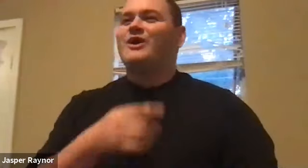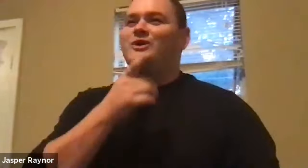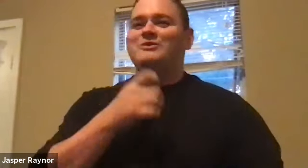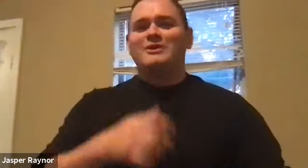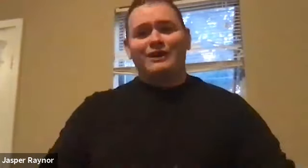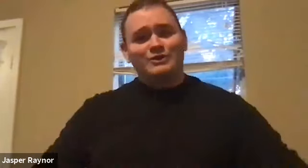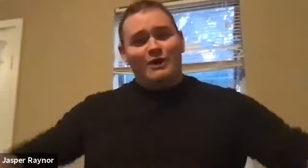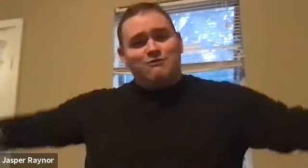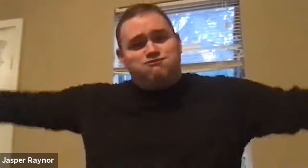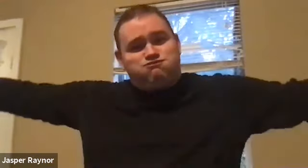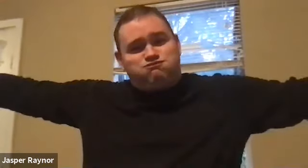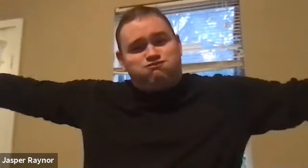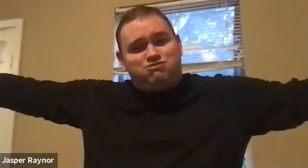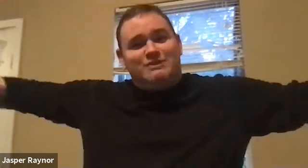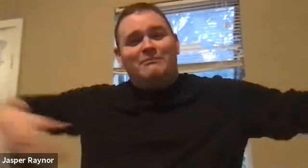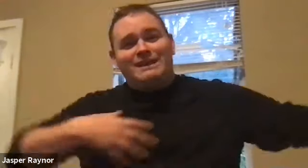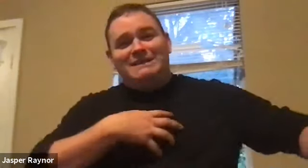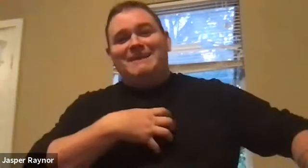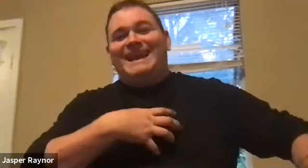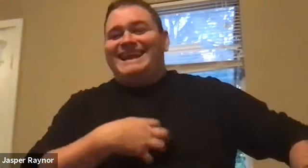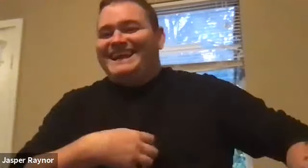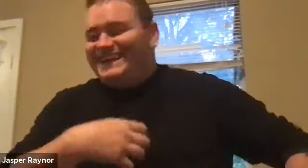"Who?" And we'll go, "The monkey man."